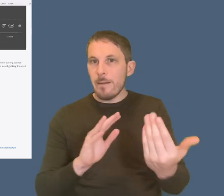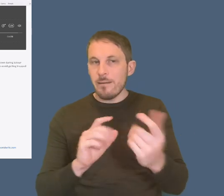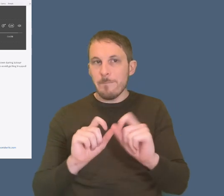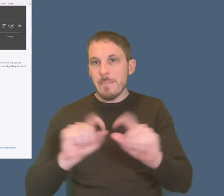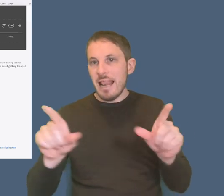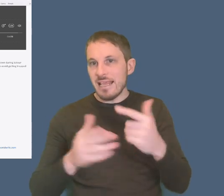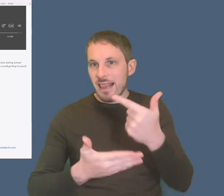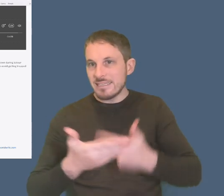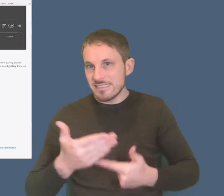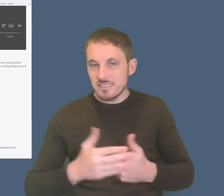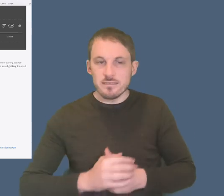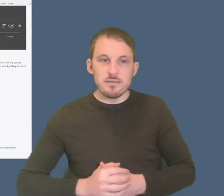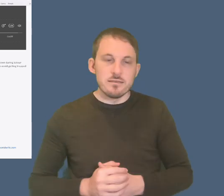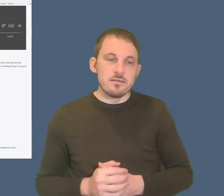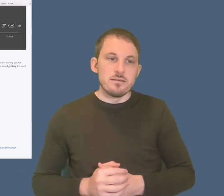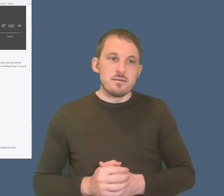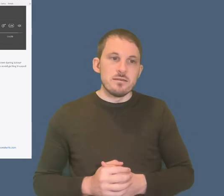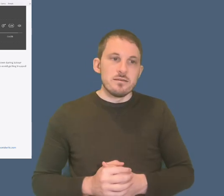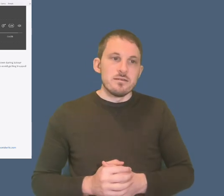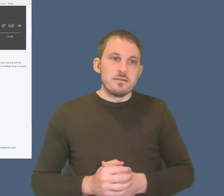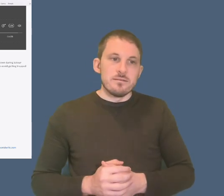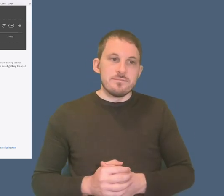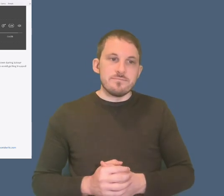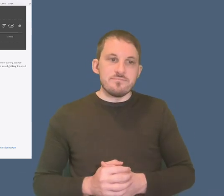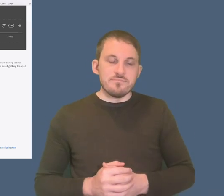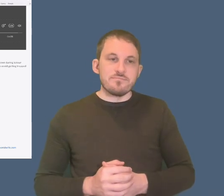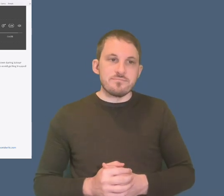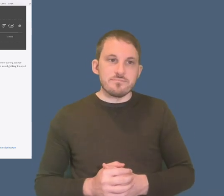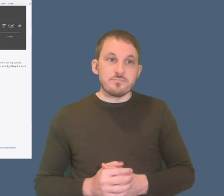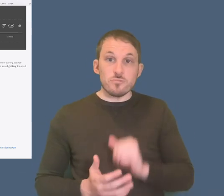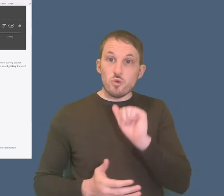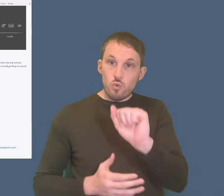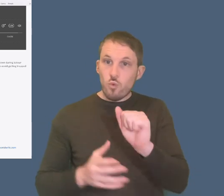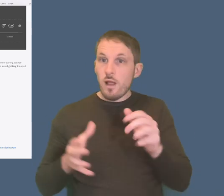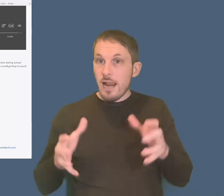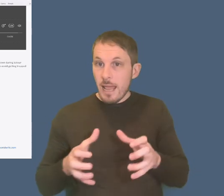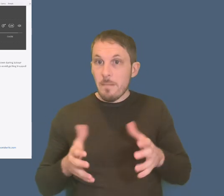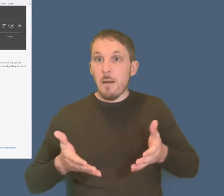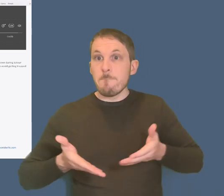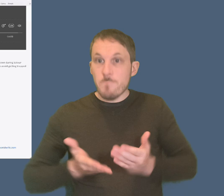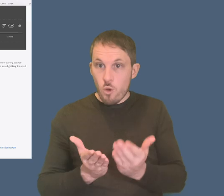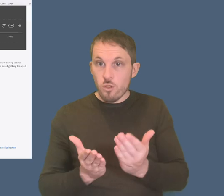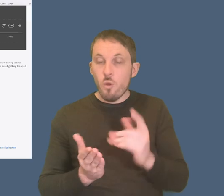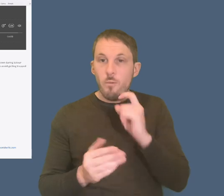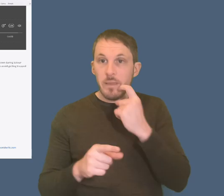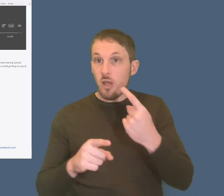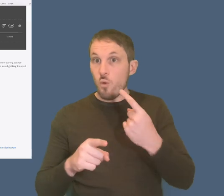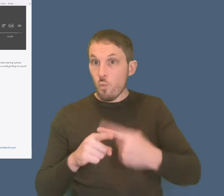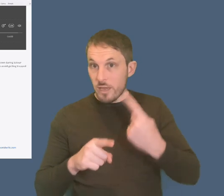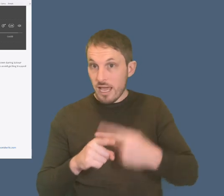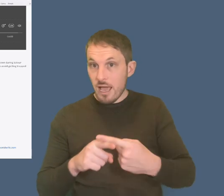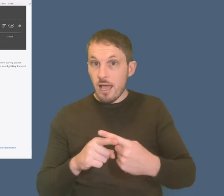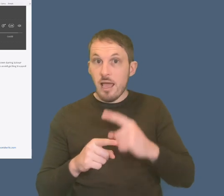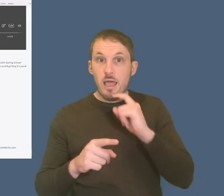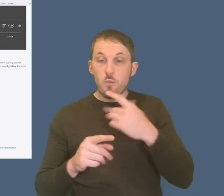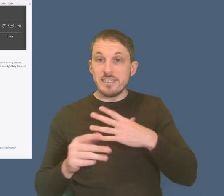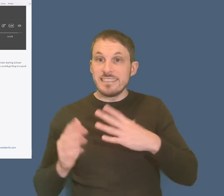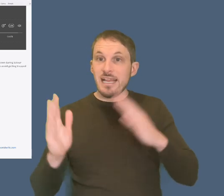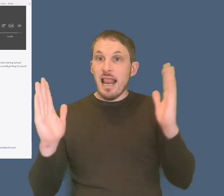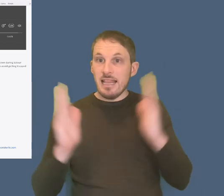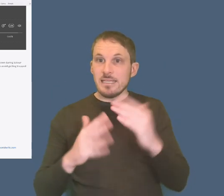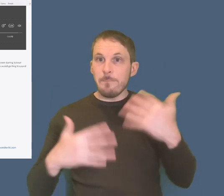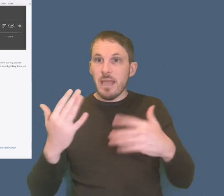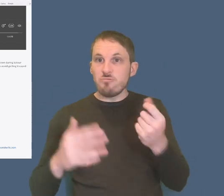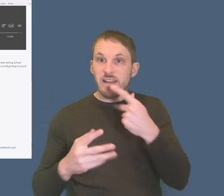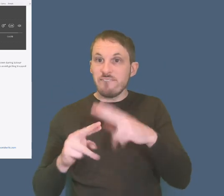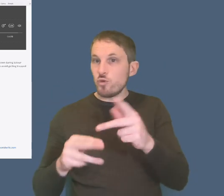on the mailing list, show notes, have a check it out, is that your labor and birth, it will likely be quicker and require you to use less pain relief if